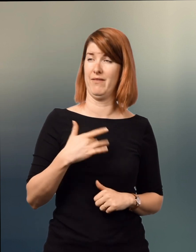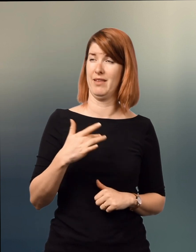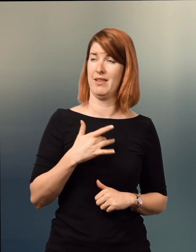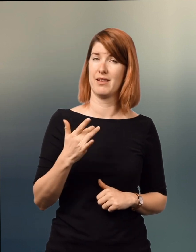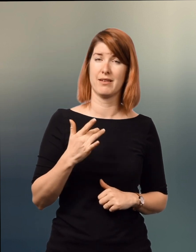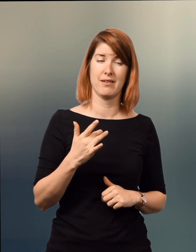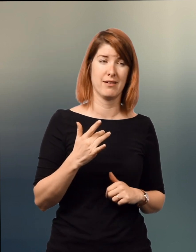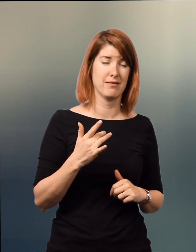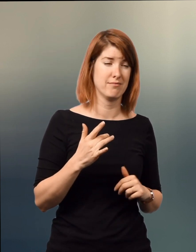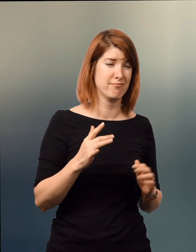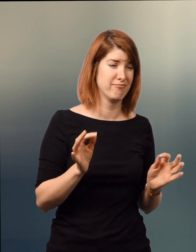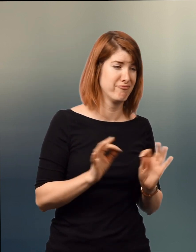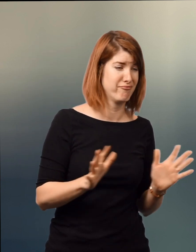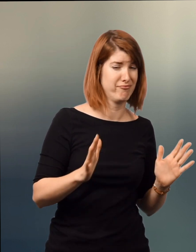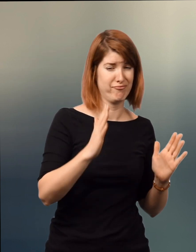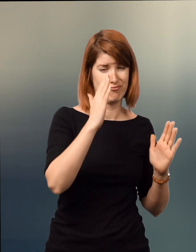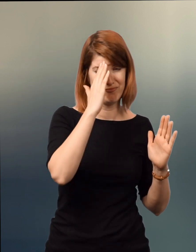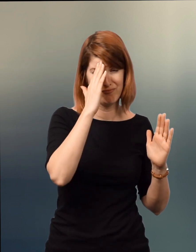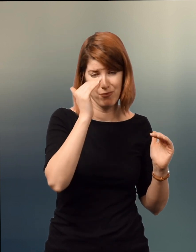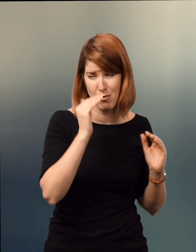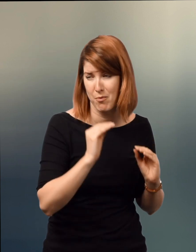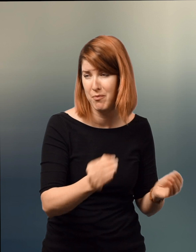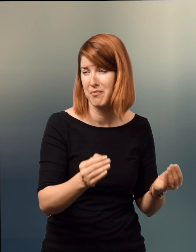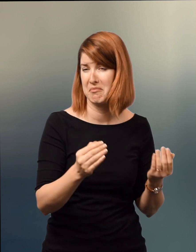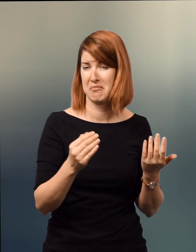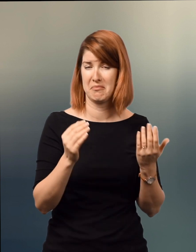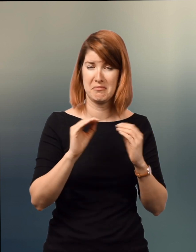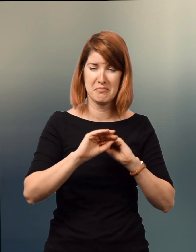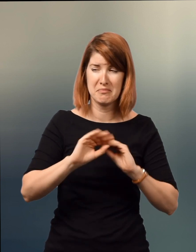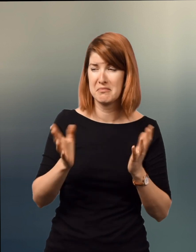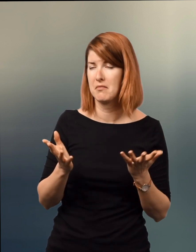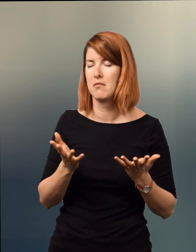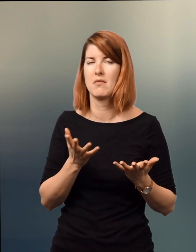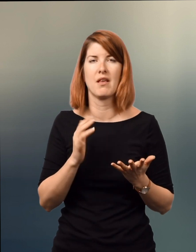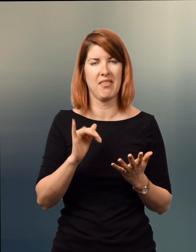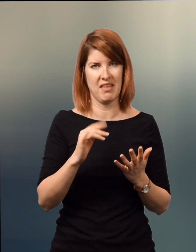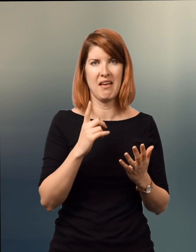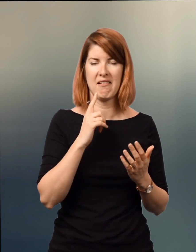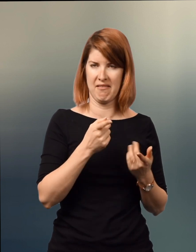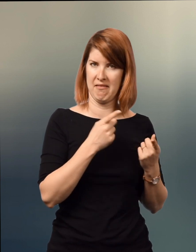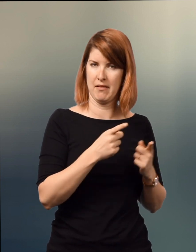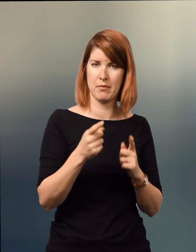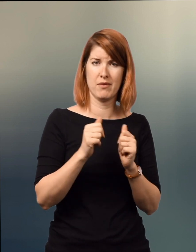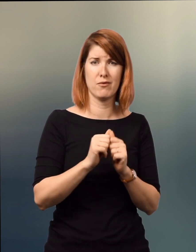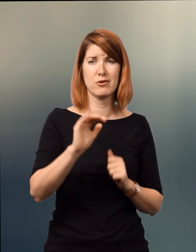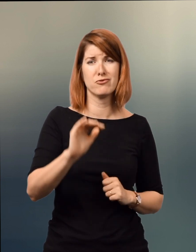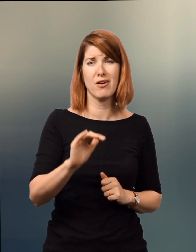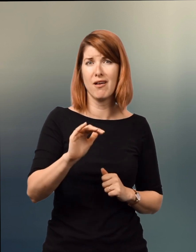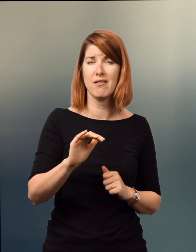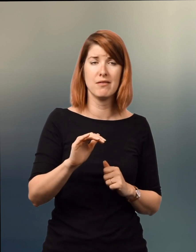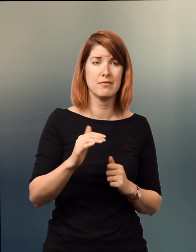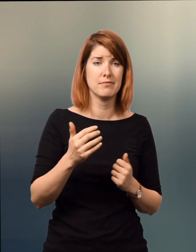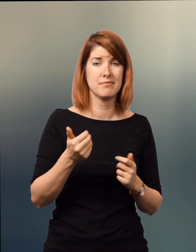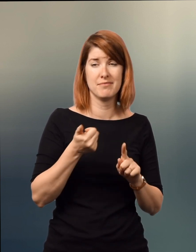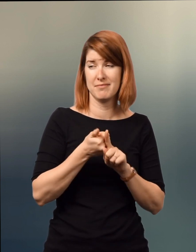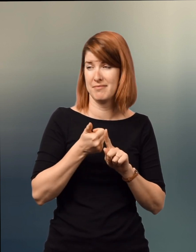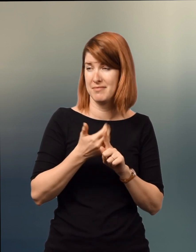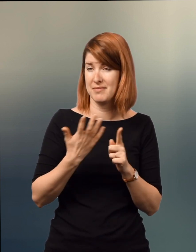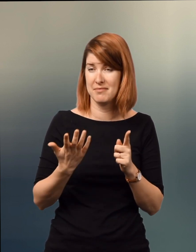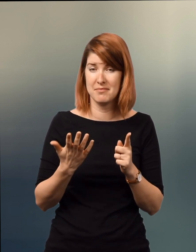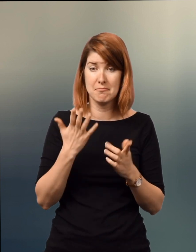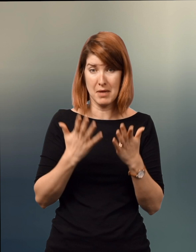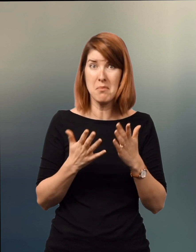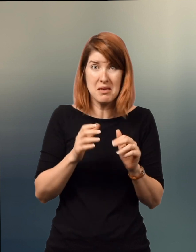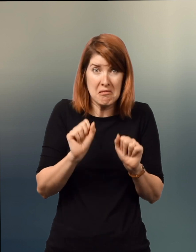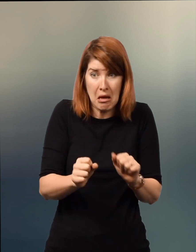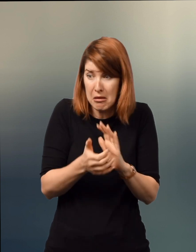A sense of helplessness and hopelessness can also settle into a child's perception and thinking. This can manifest itself in a child who doesn't even